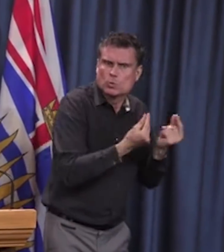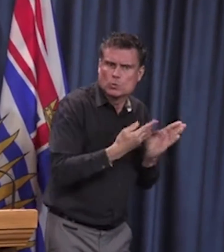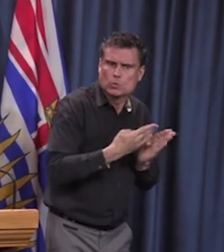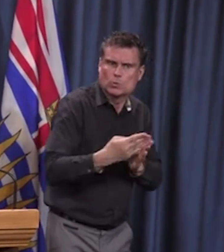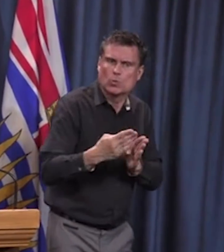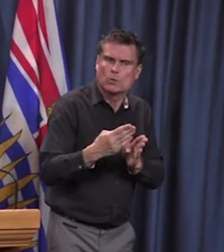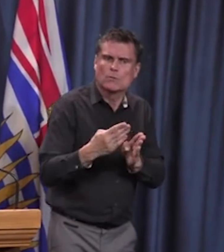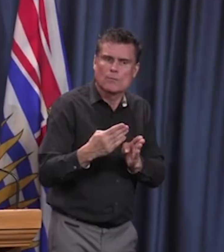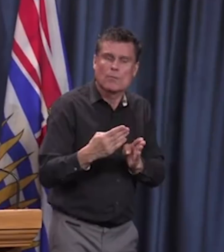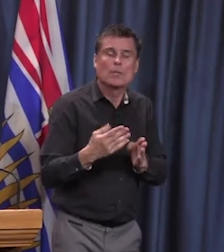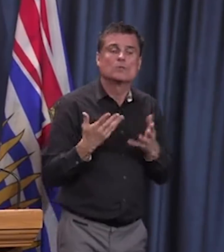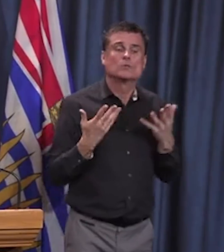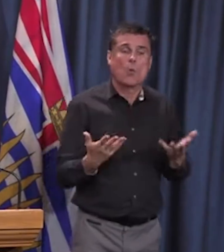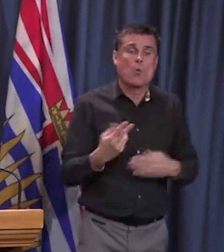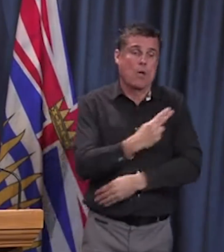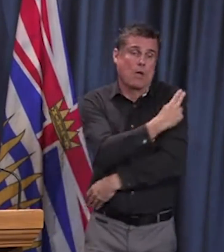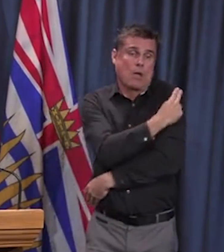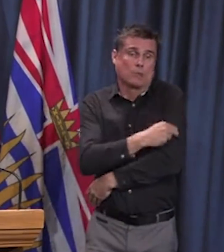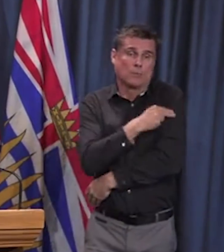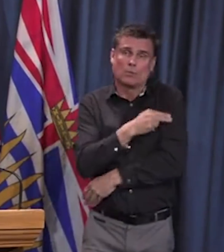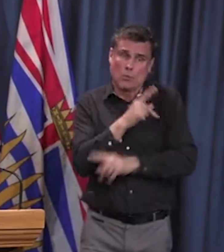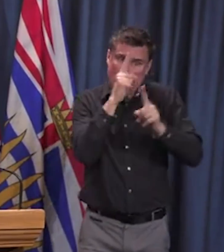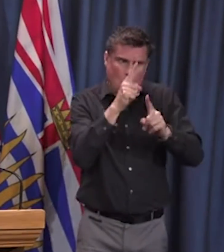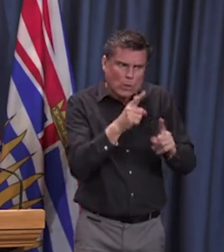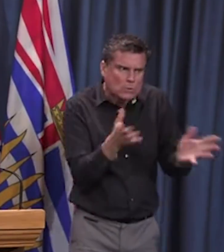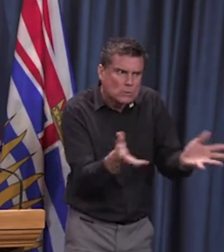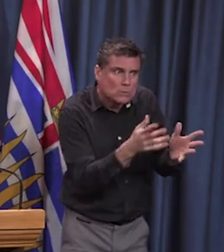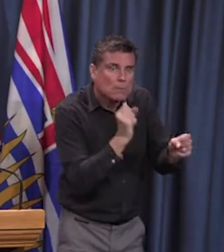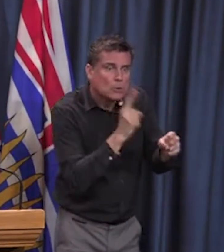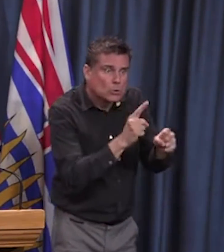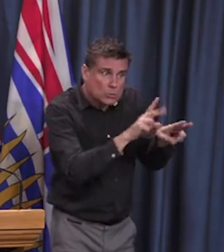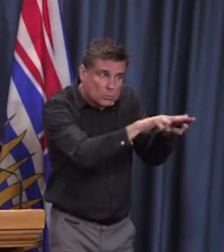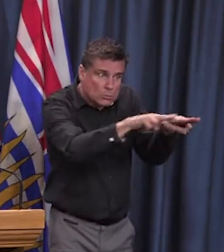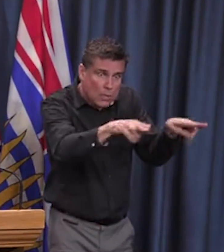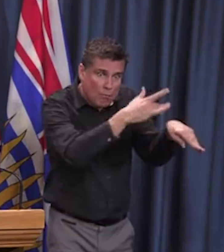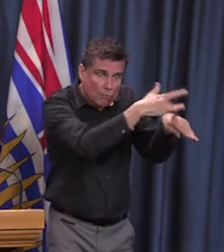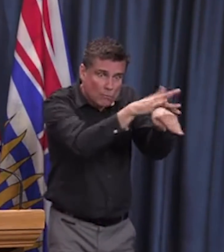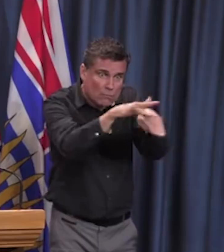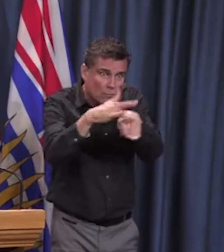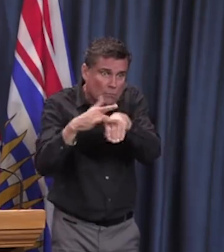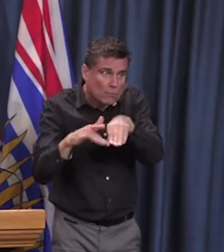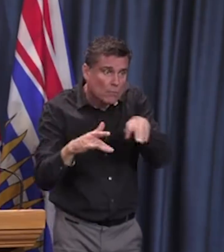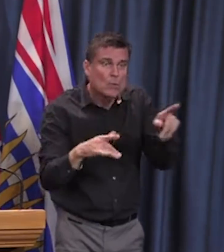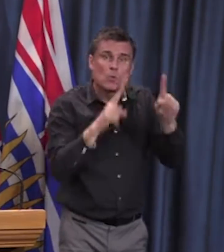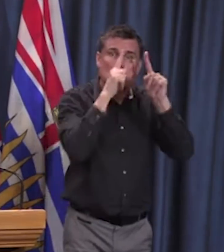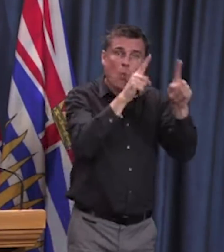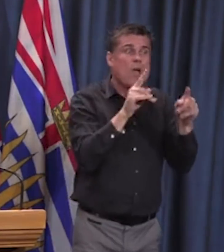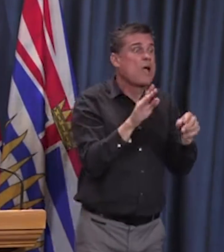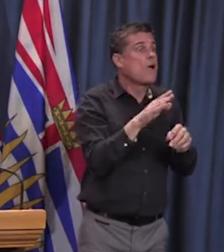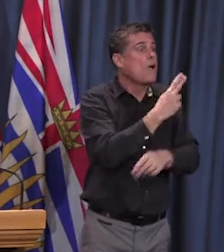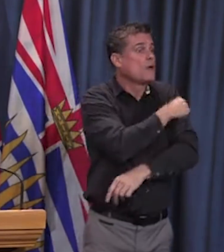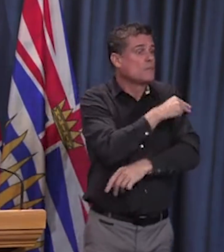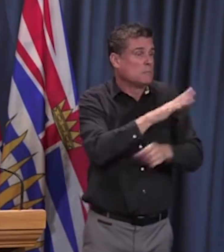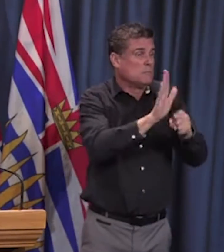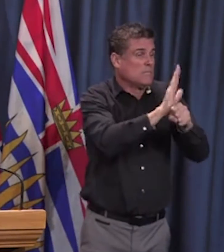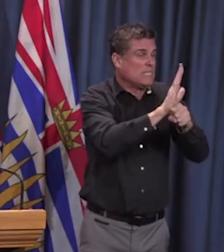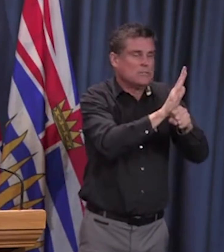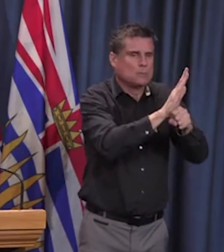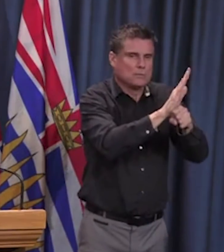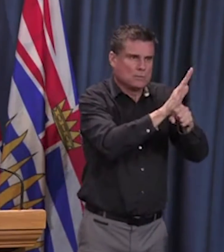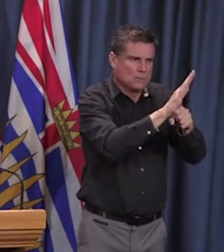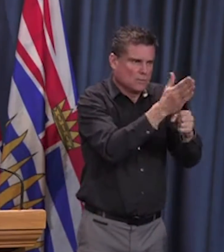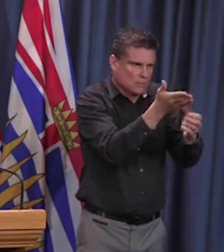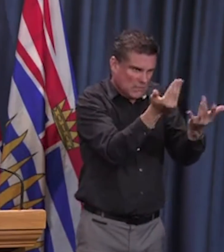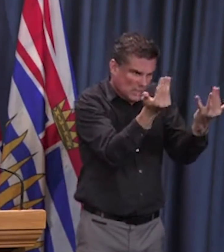care system that exists today. It's extraordinary what we've been able to accomplish in a short period of time, anticipating increased numbers